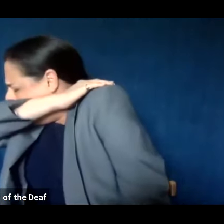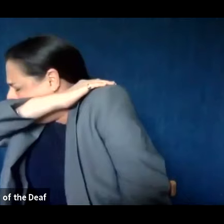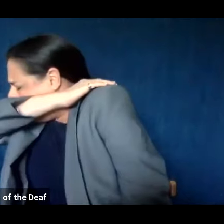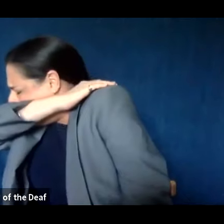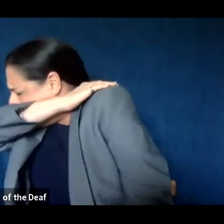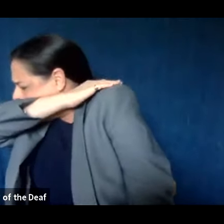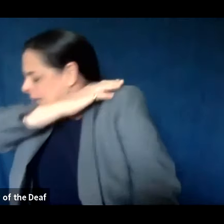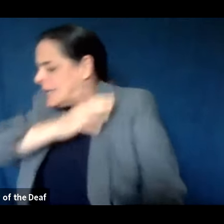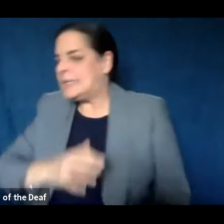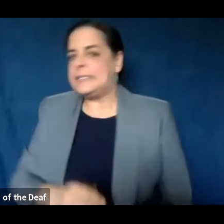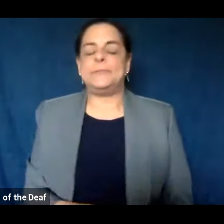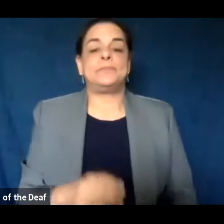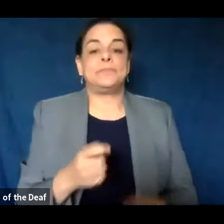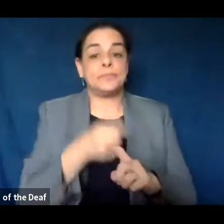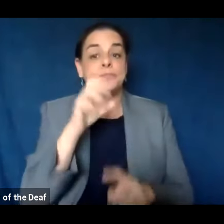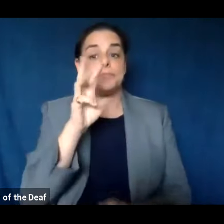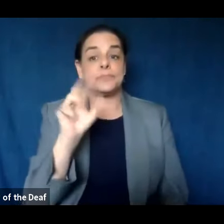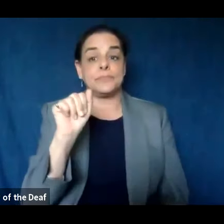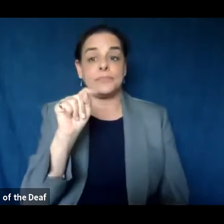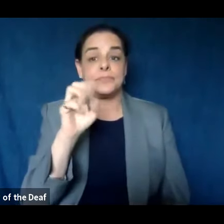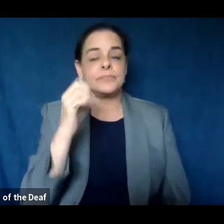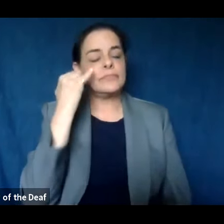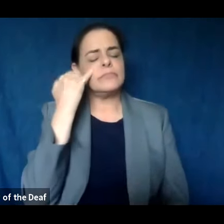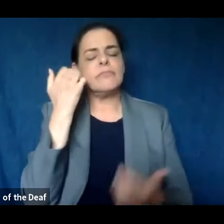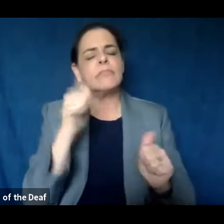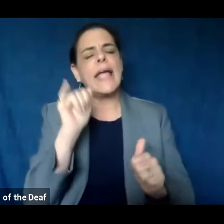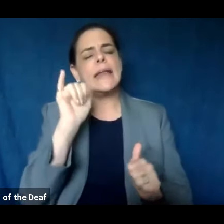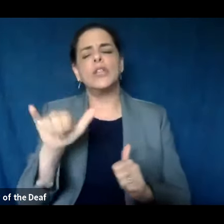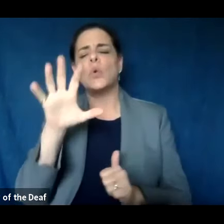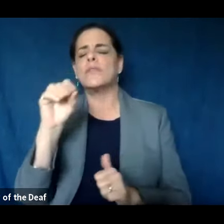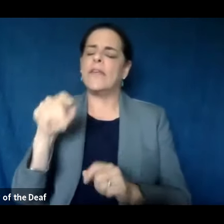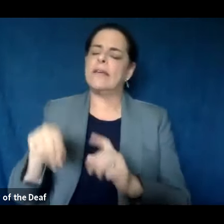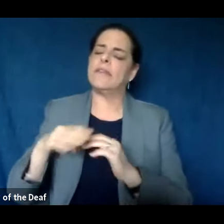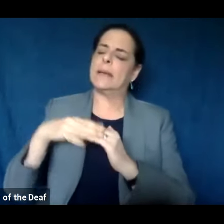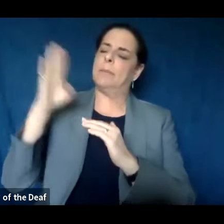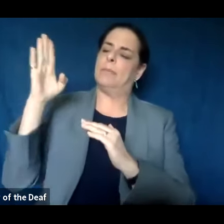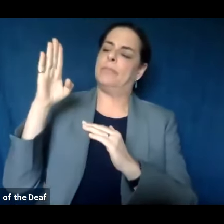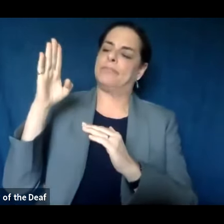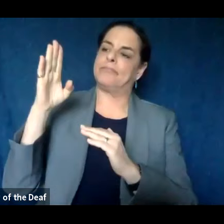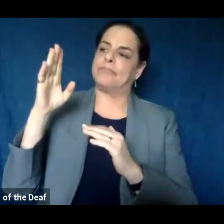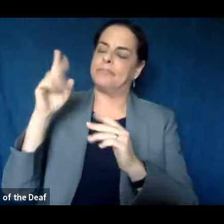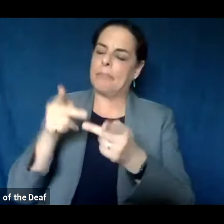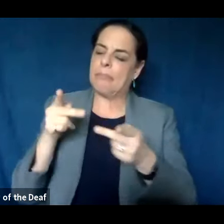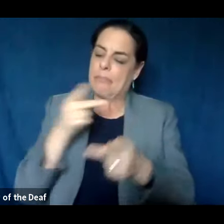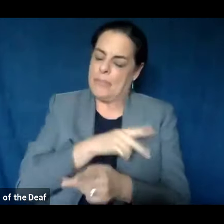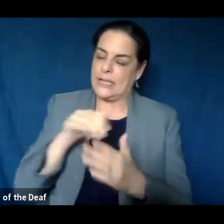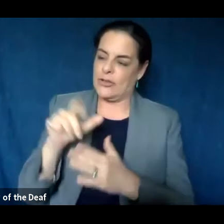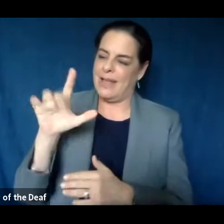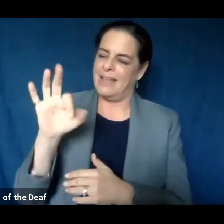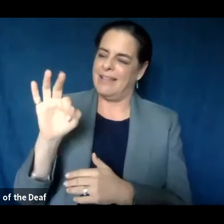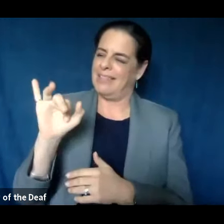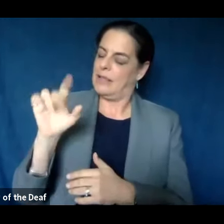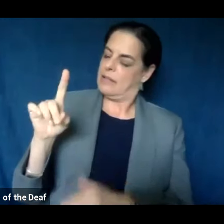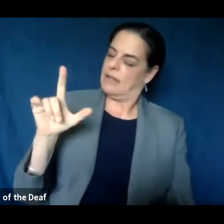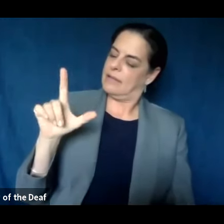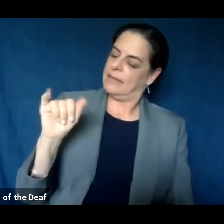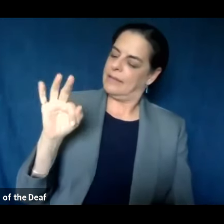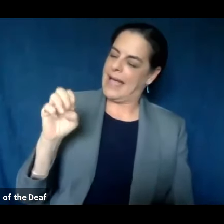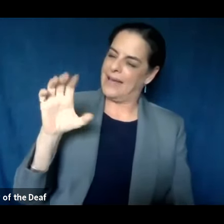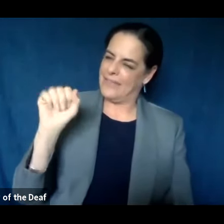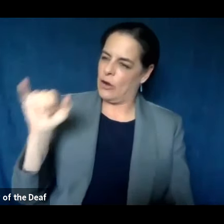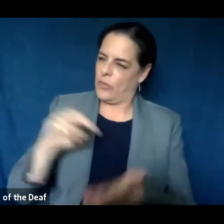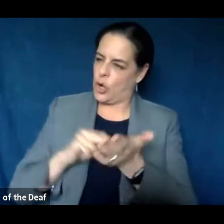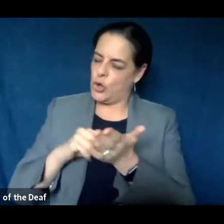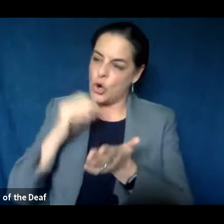scrolling. From WATE, if any of the 50 plus patients from the Life Care Nursing Home in Athens have been brought